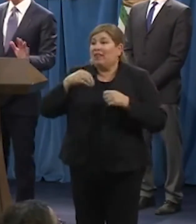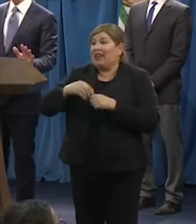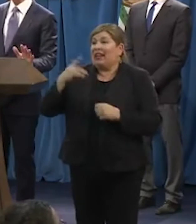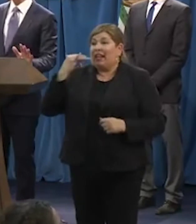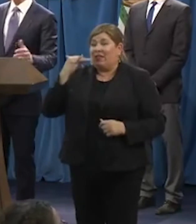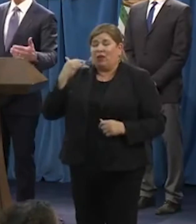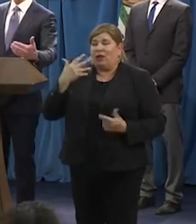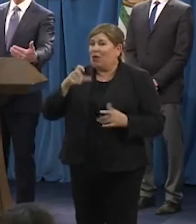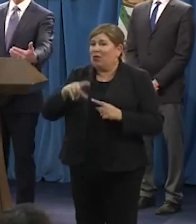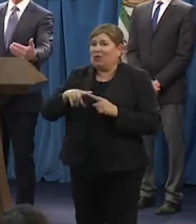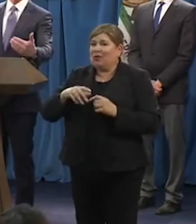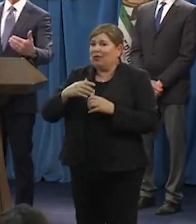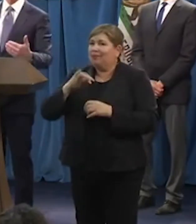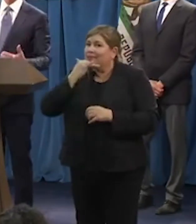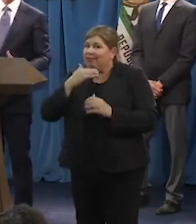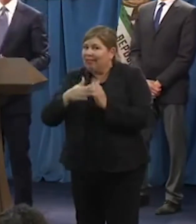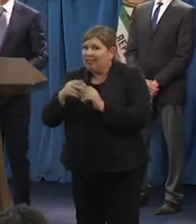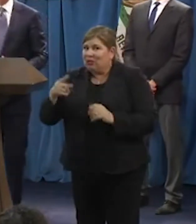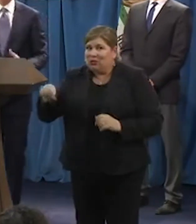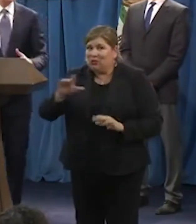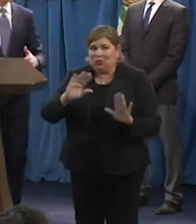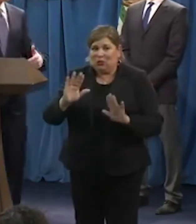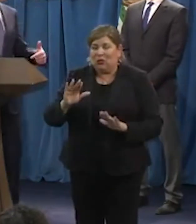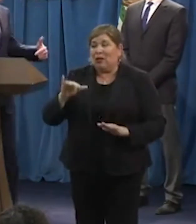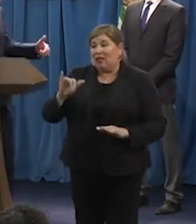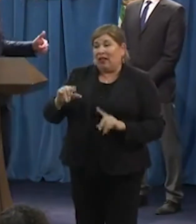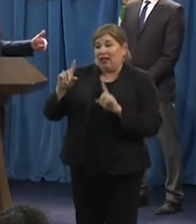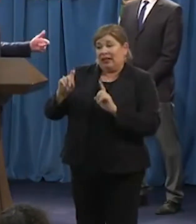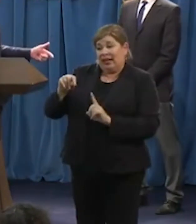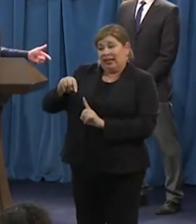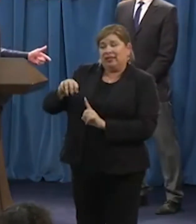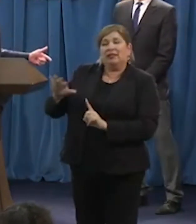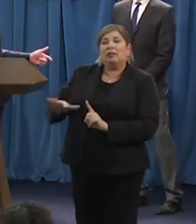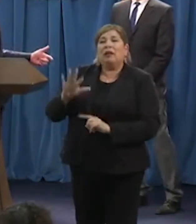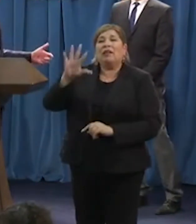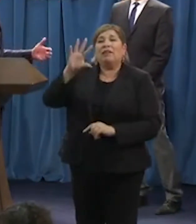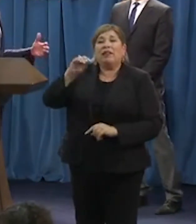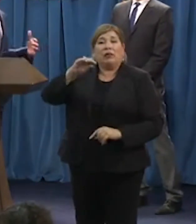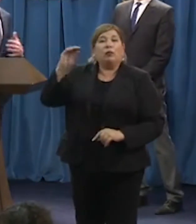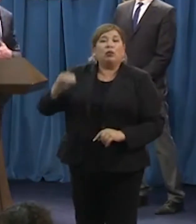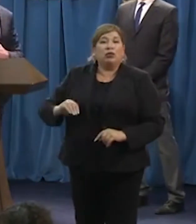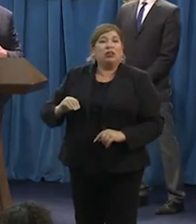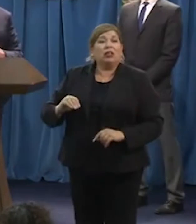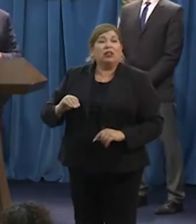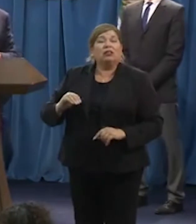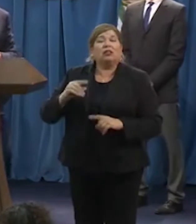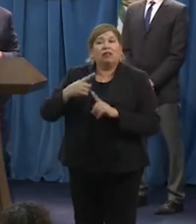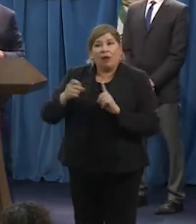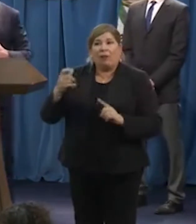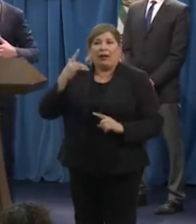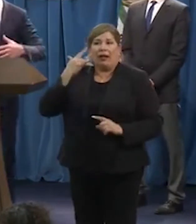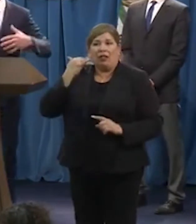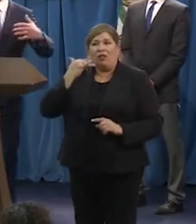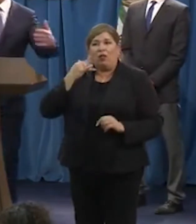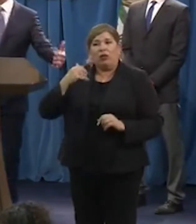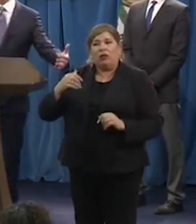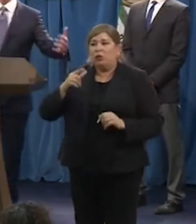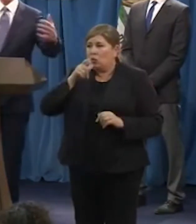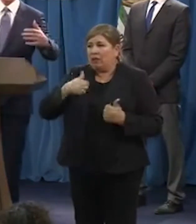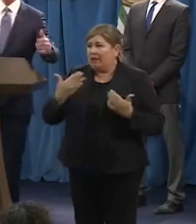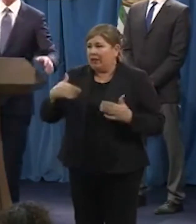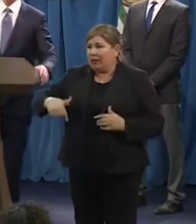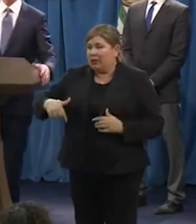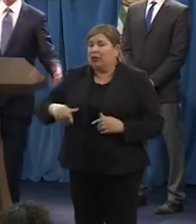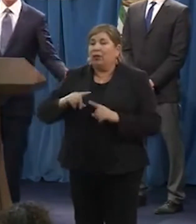to mislead you. Those tests roughly today are about 50% of California samples. These are